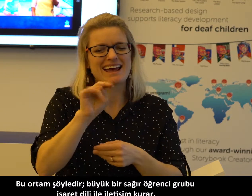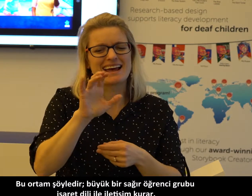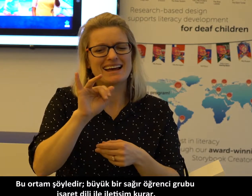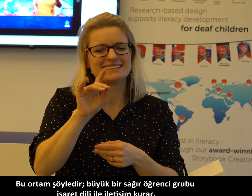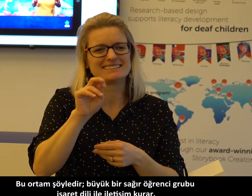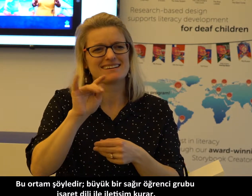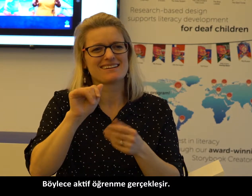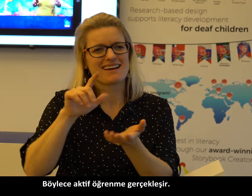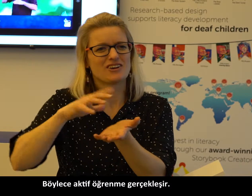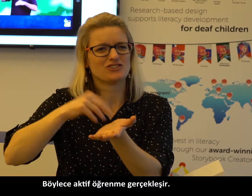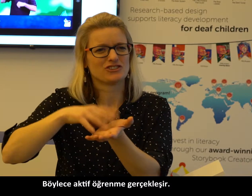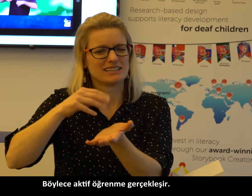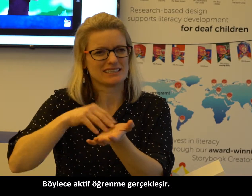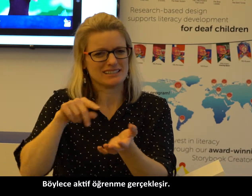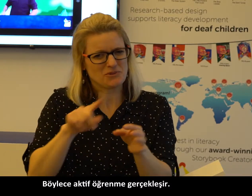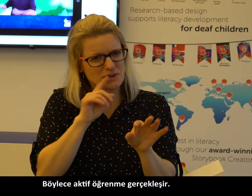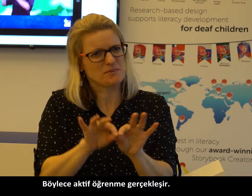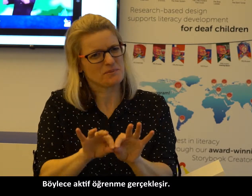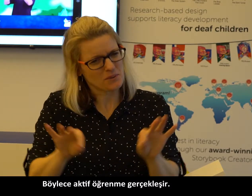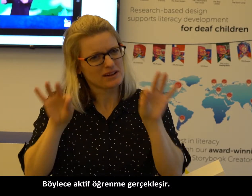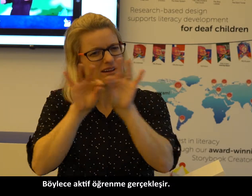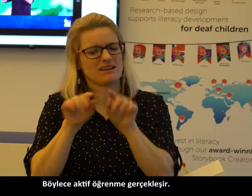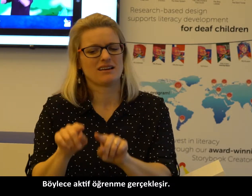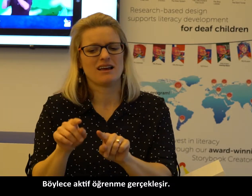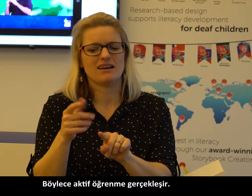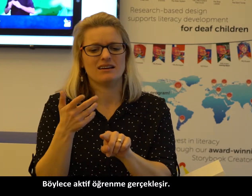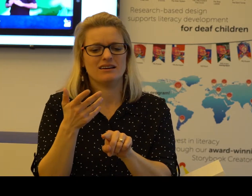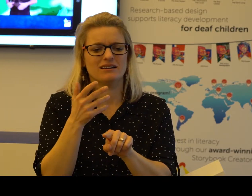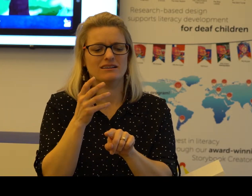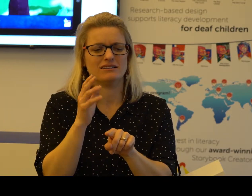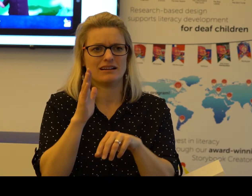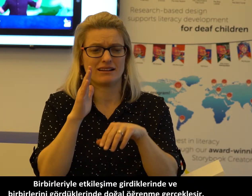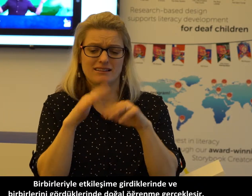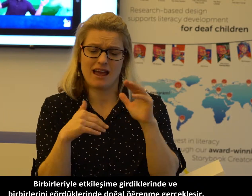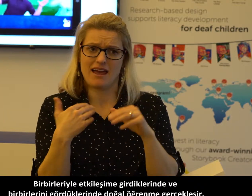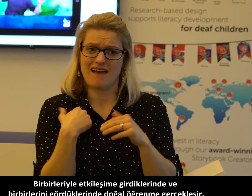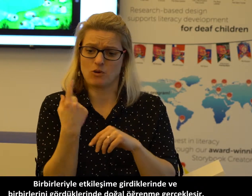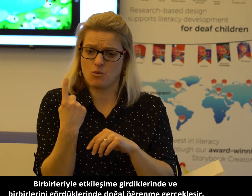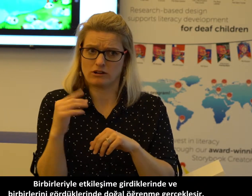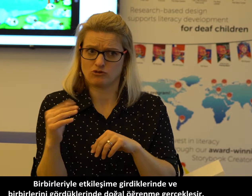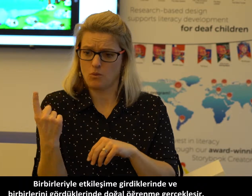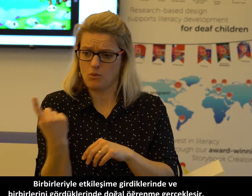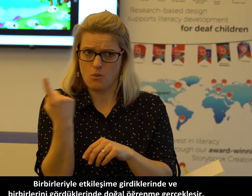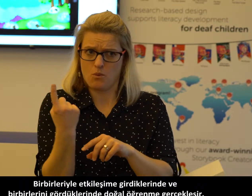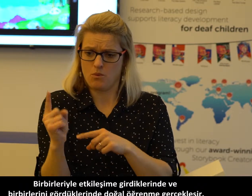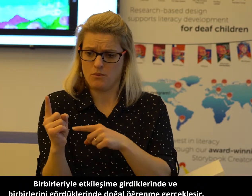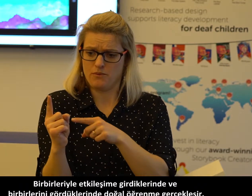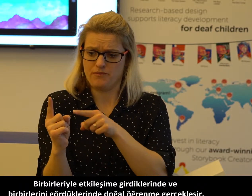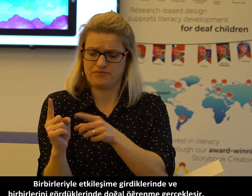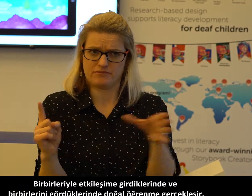each other and learn through active learning and incidental learning in the classroom where they can see each